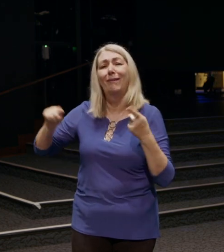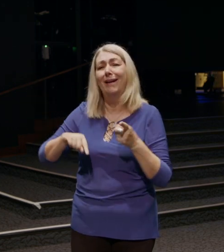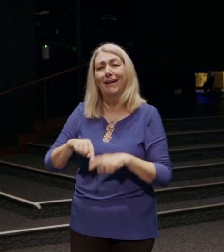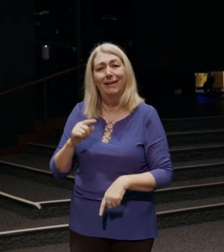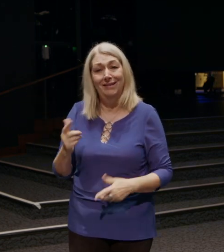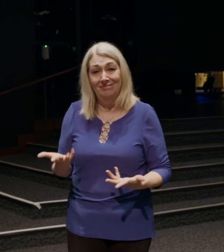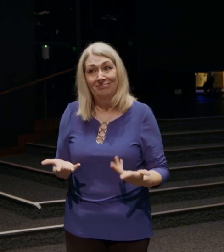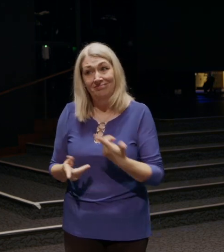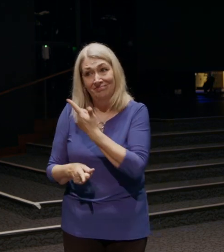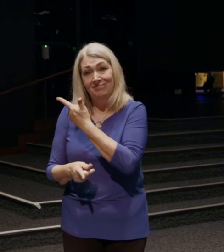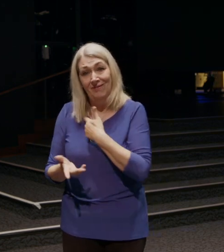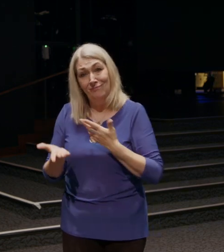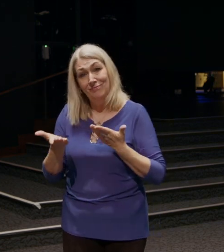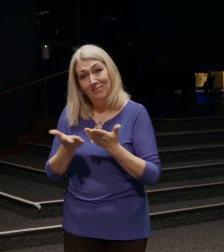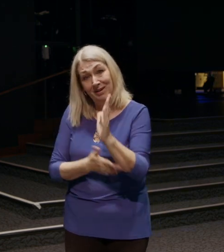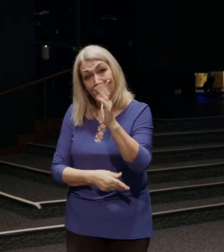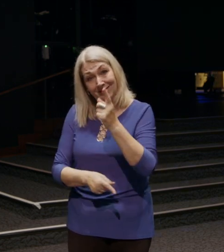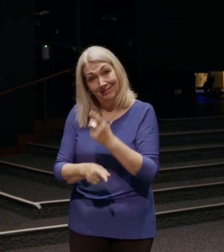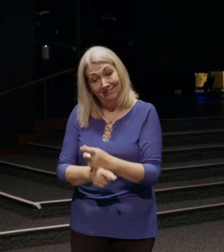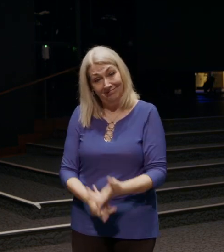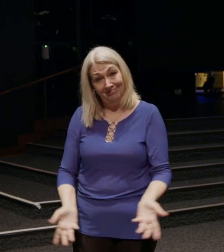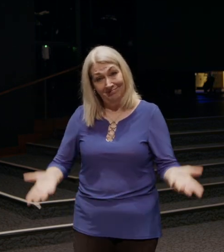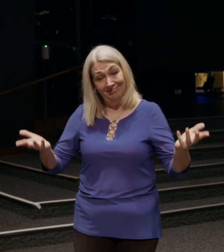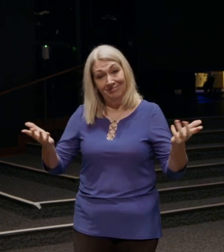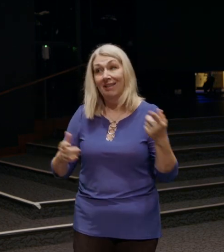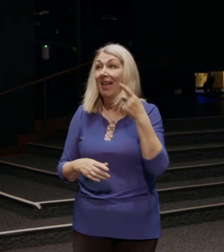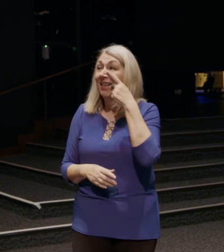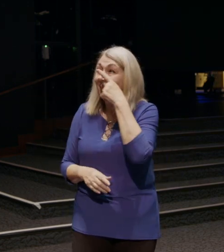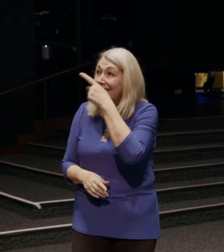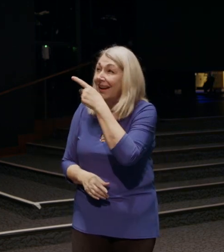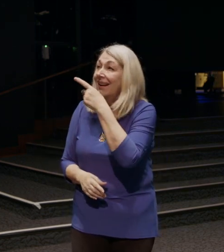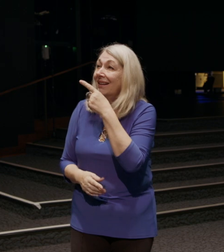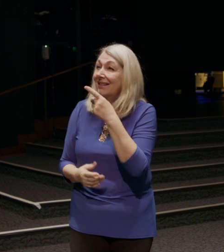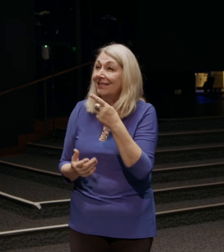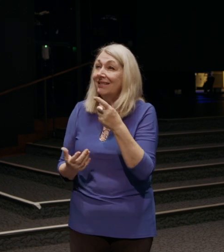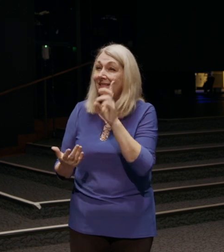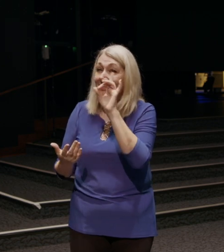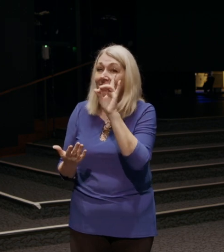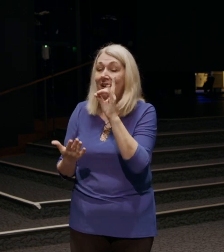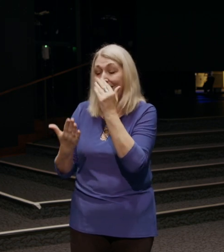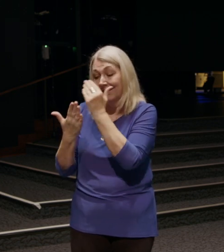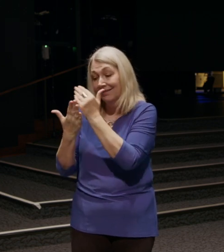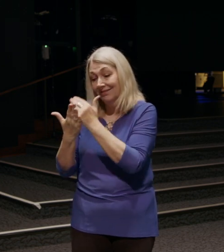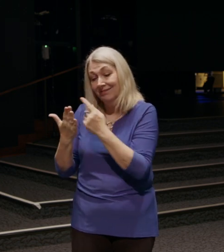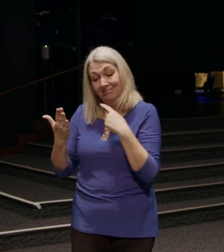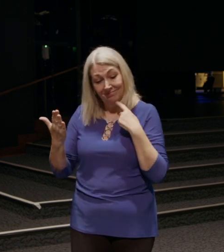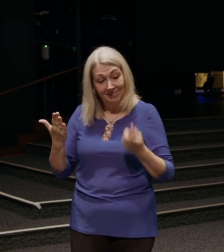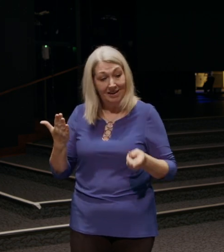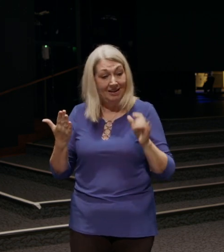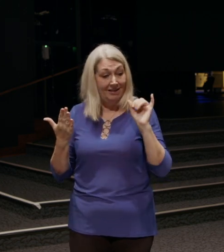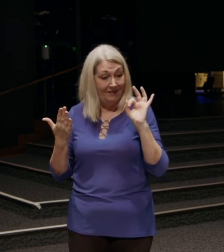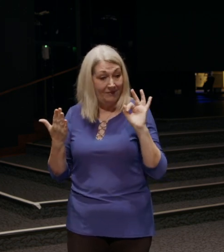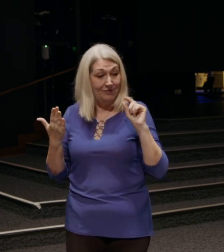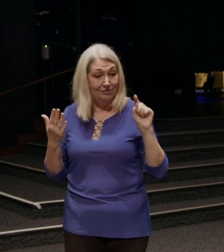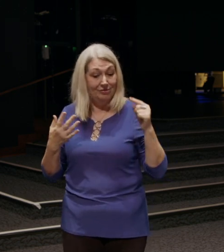right? I mean, they did do what they had told me they would do.